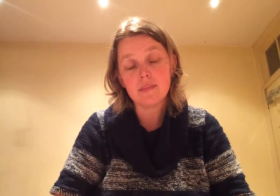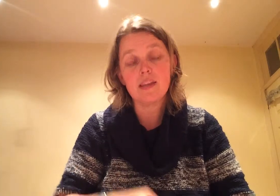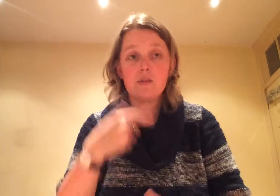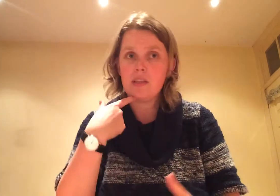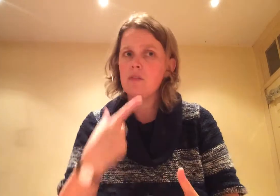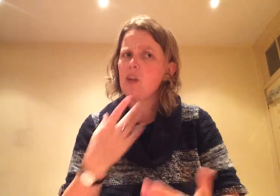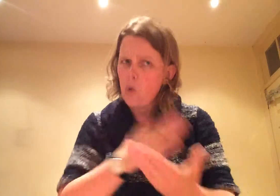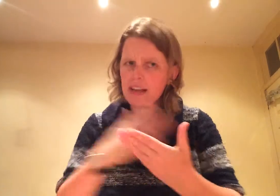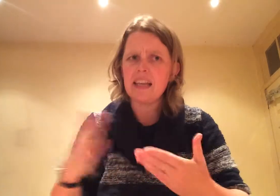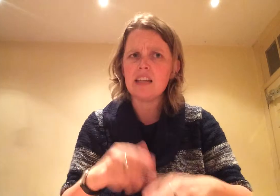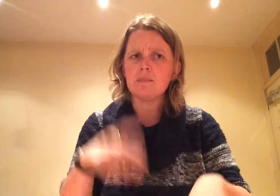And you just sort of be quite clear.